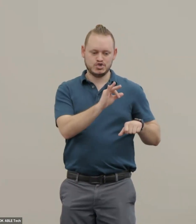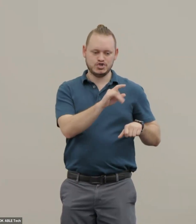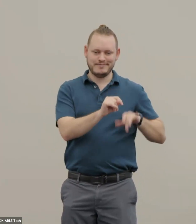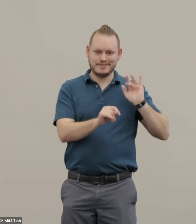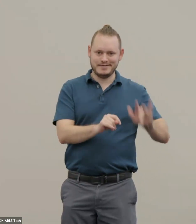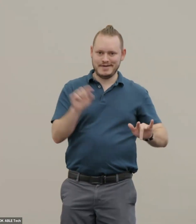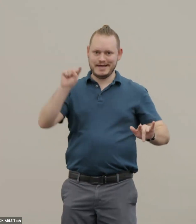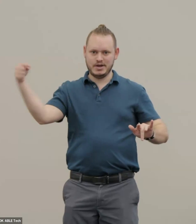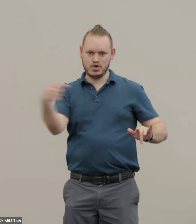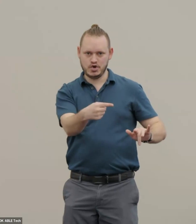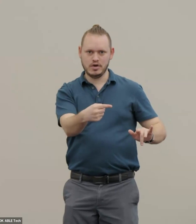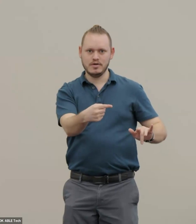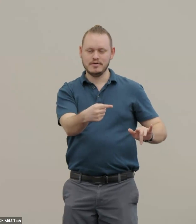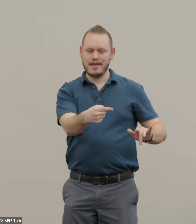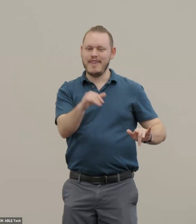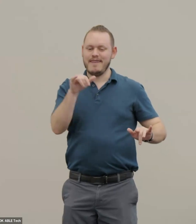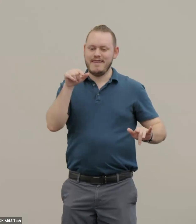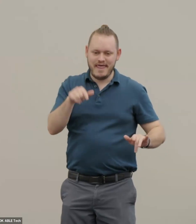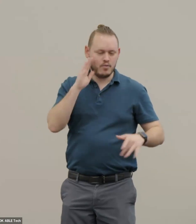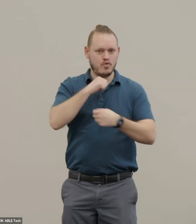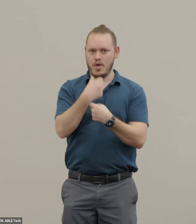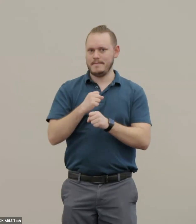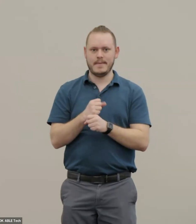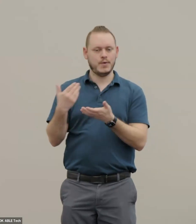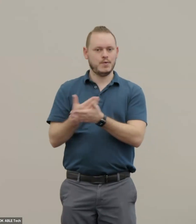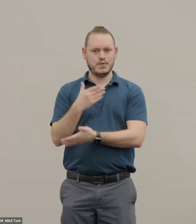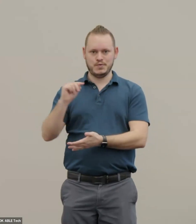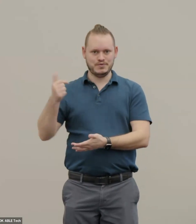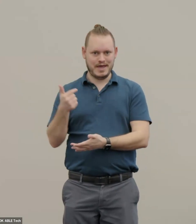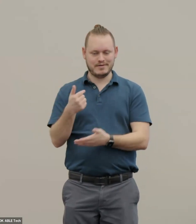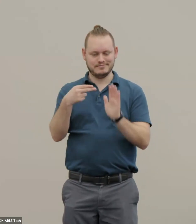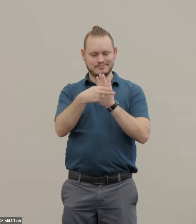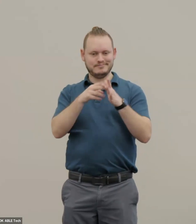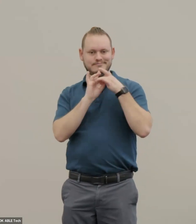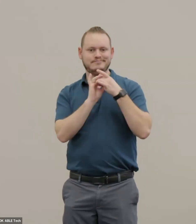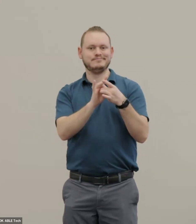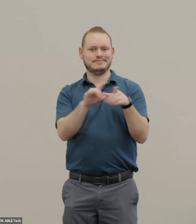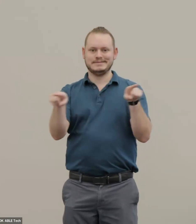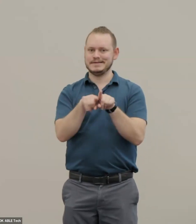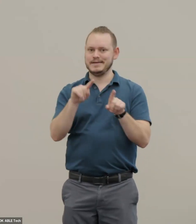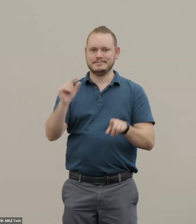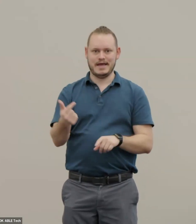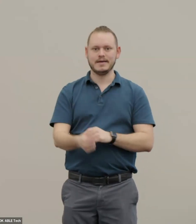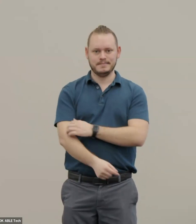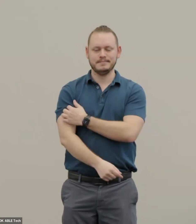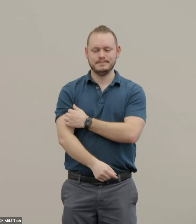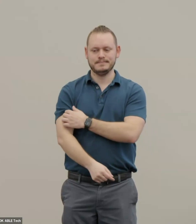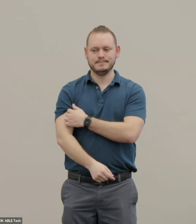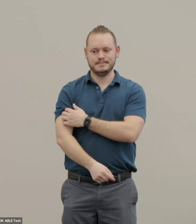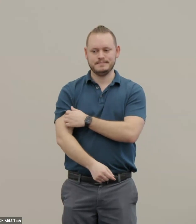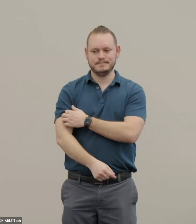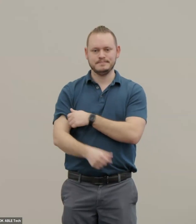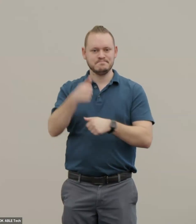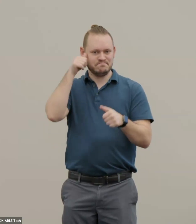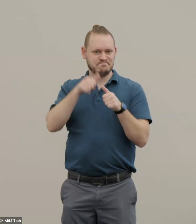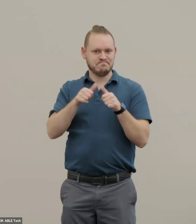your keyboard, that will not create a new tag and it'll keep it tagged as a single tag. So keep that in